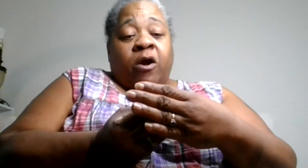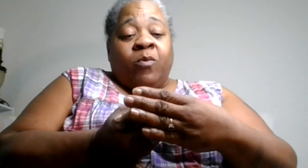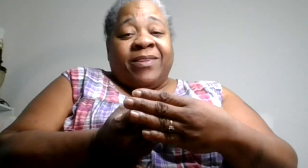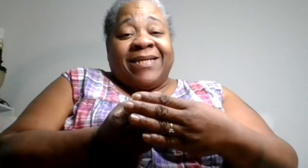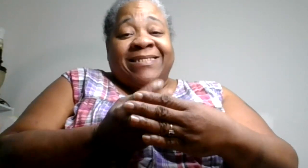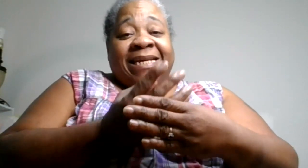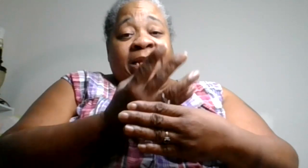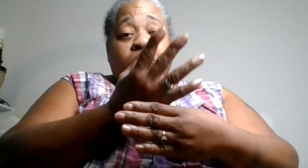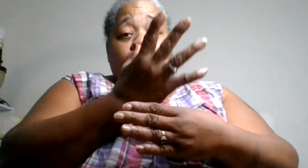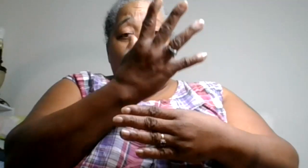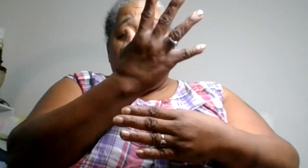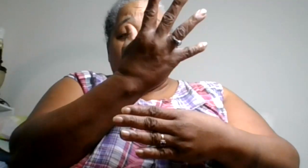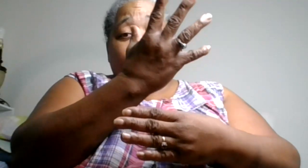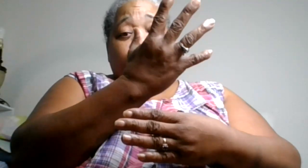Starting with that seed and growing into a tree.